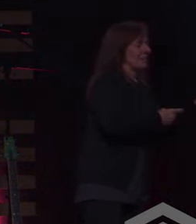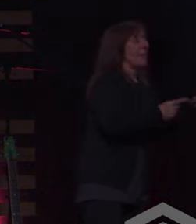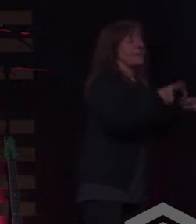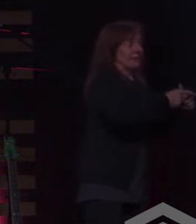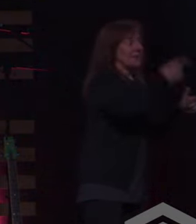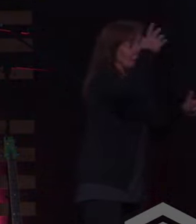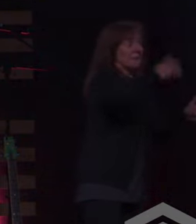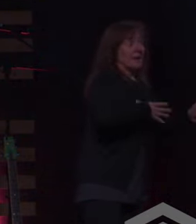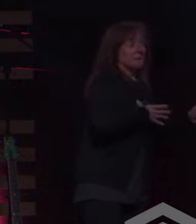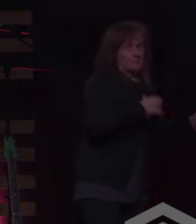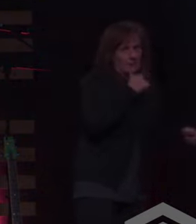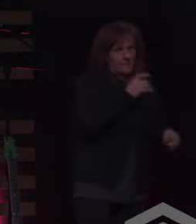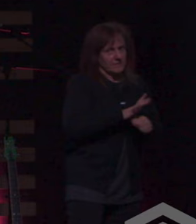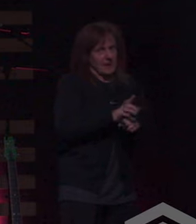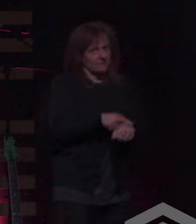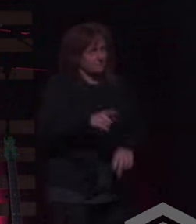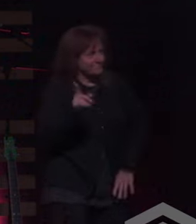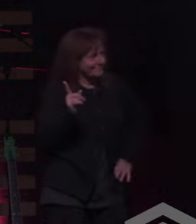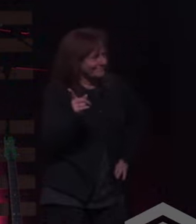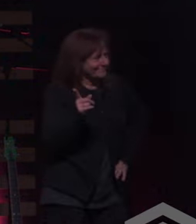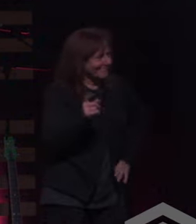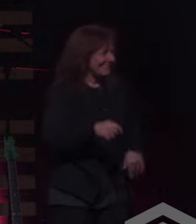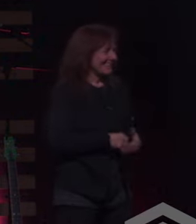I don't have time for this.